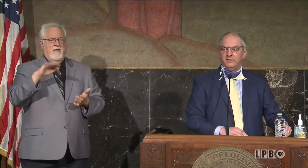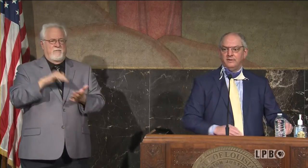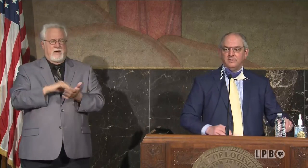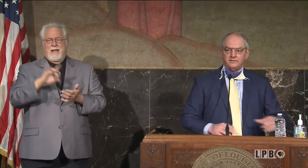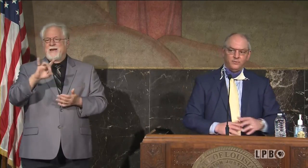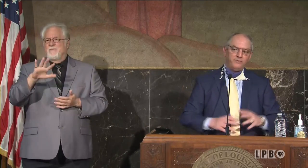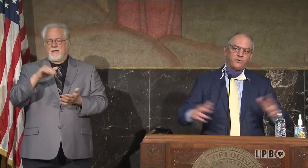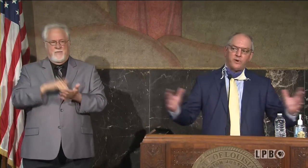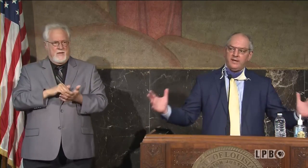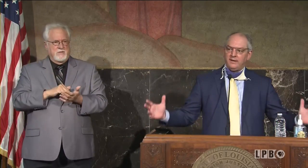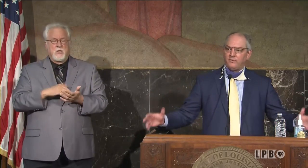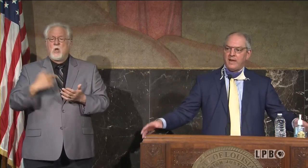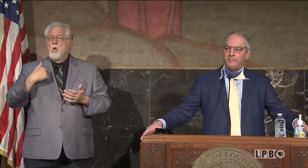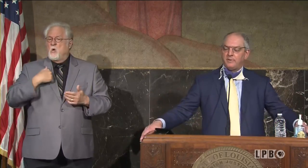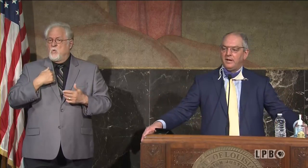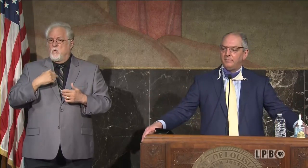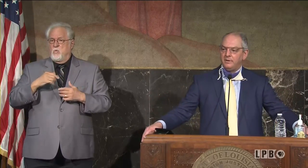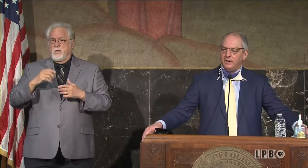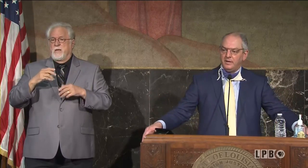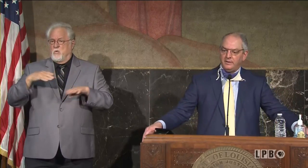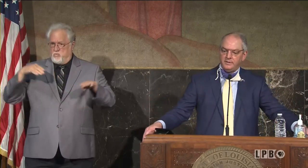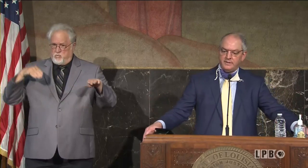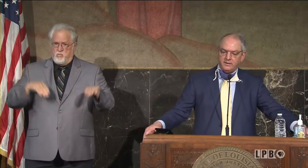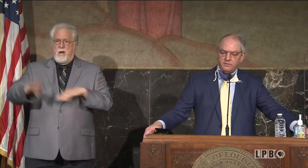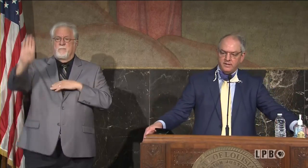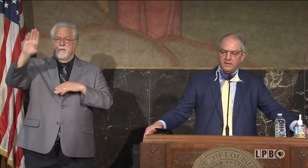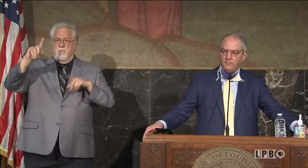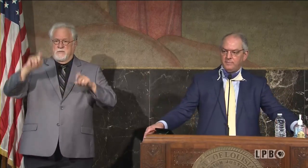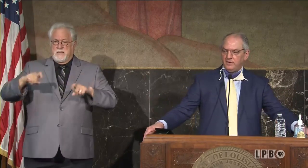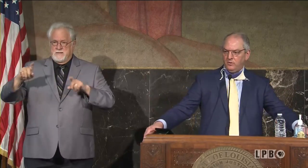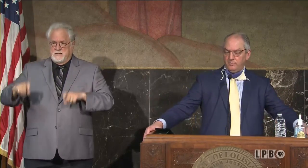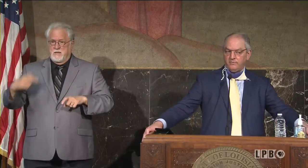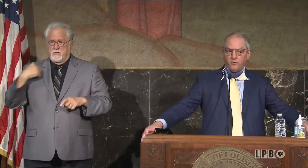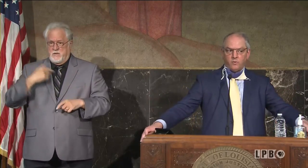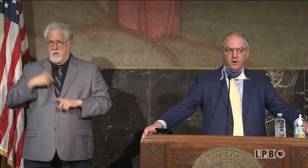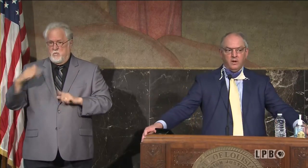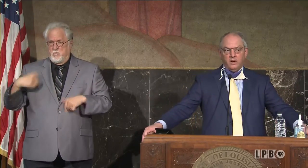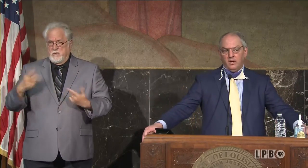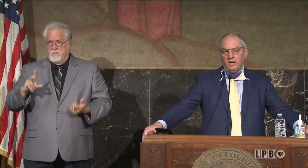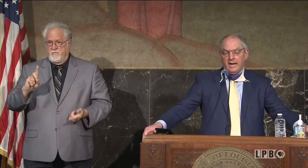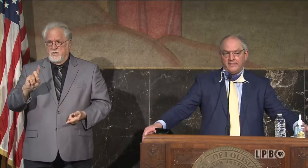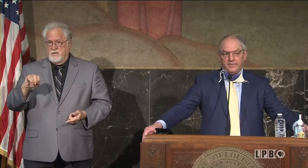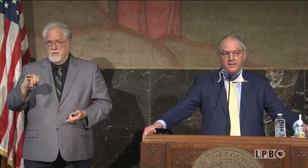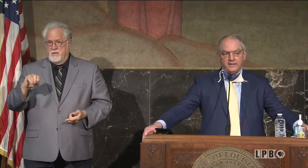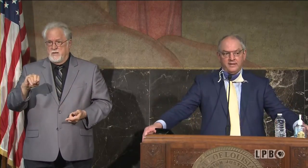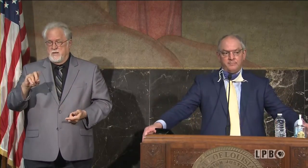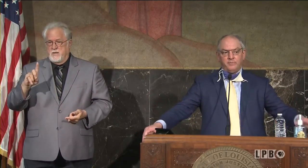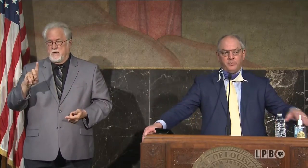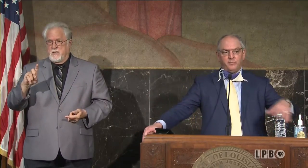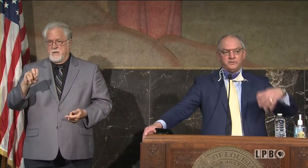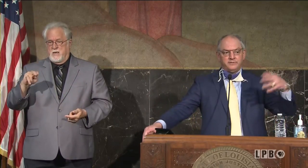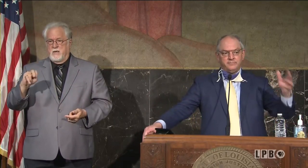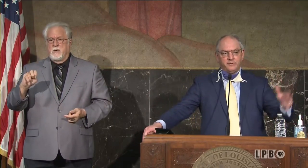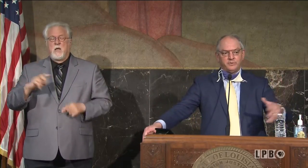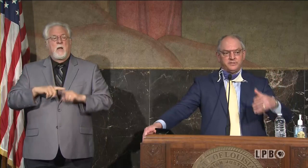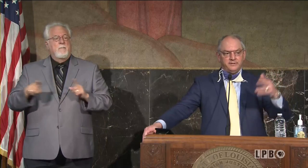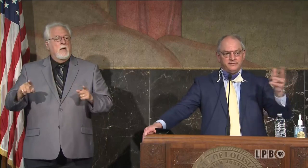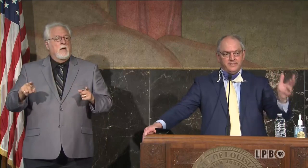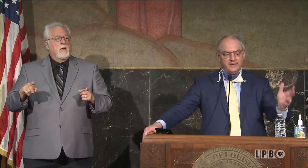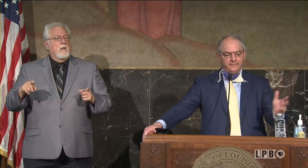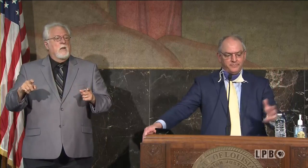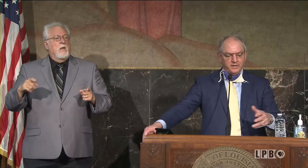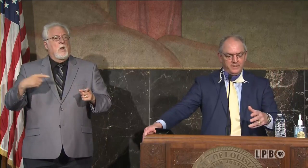385,000. So we've greatly ramped up the testing that we've been doing before. I think that, but